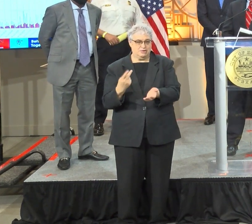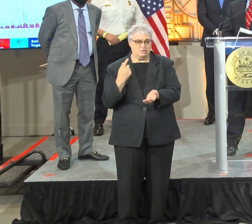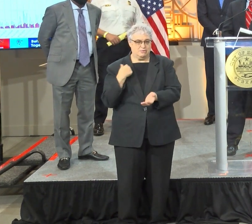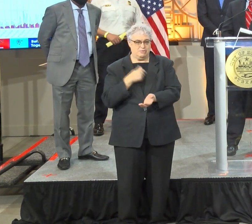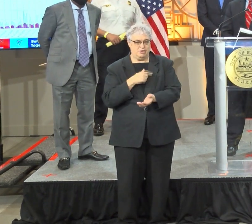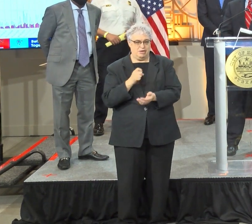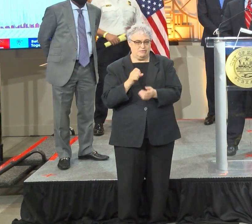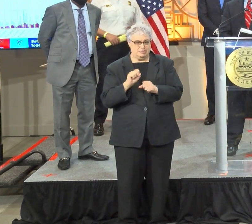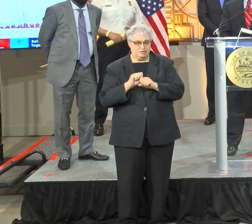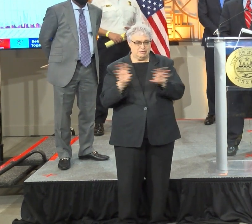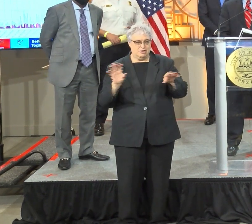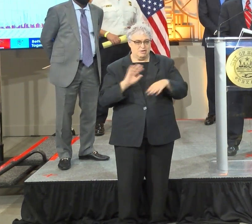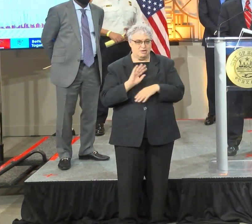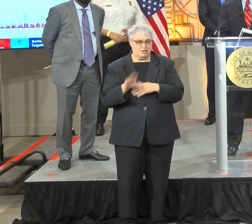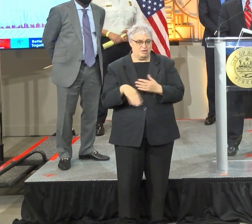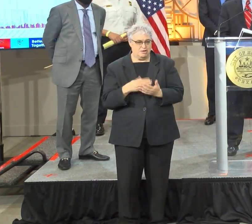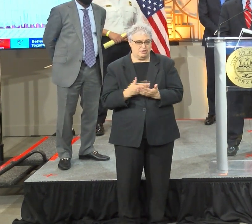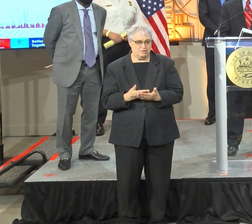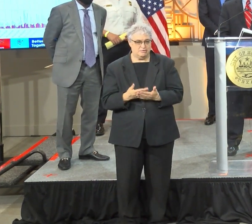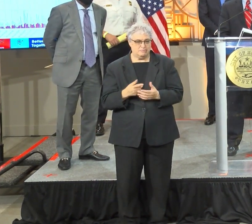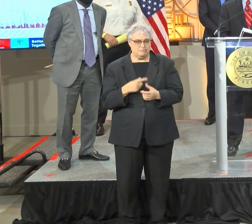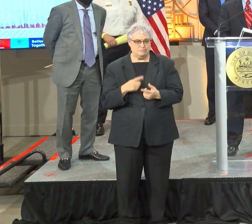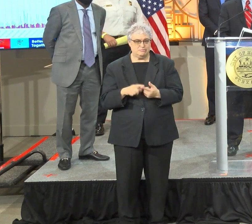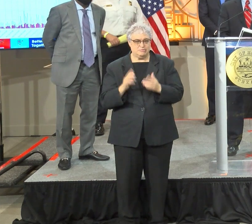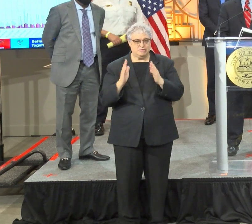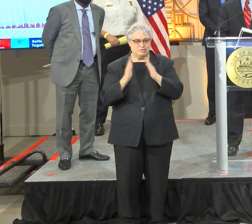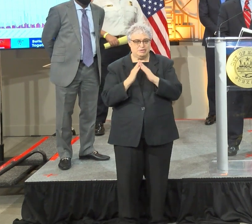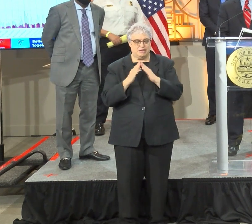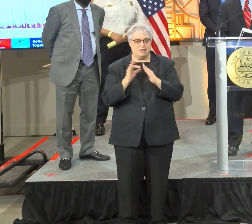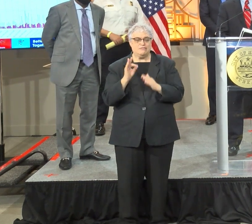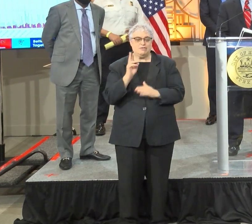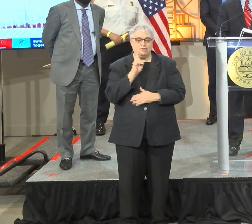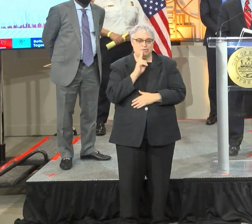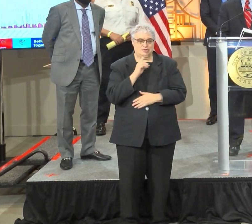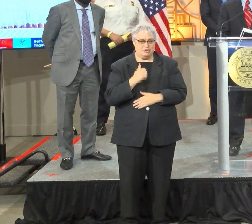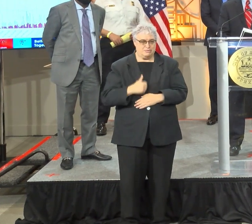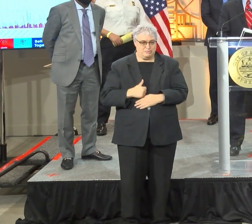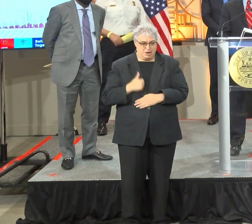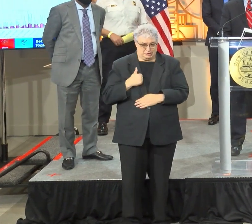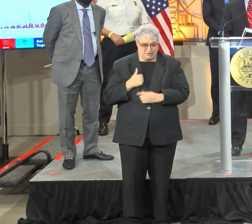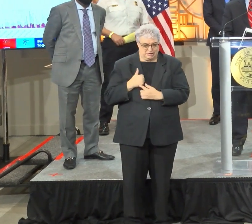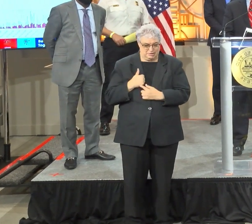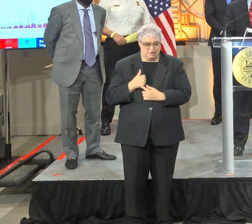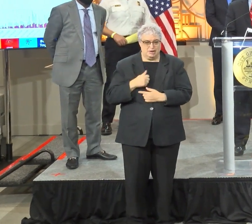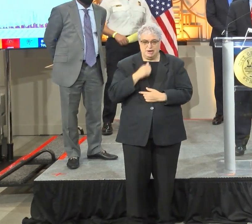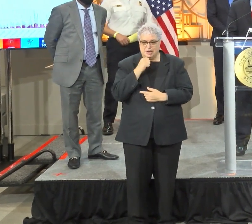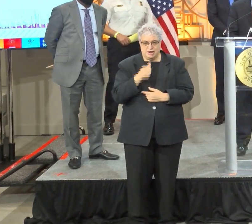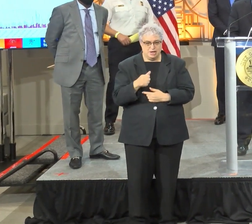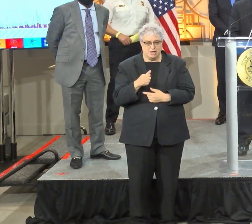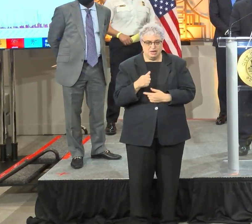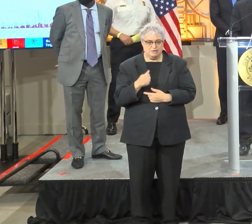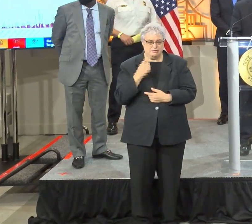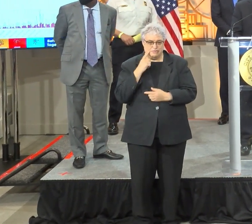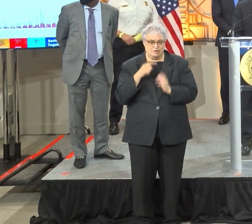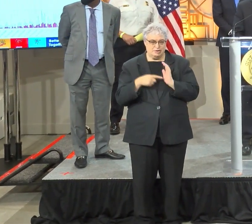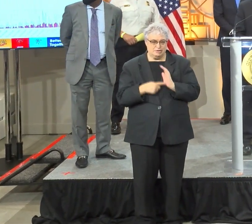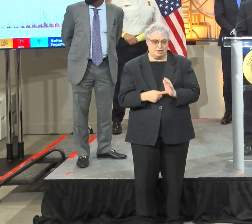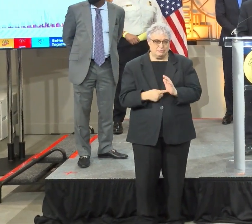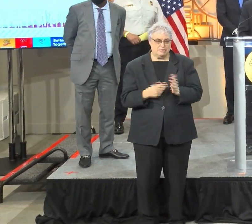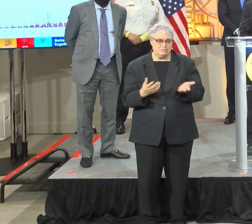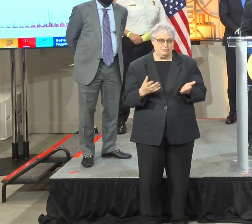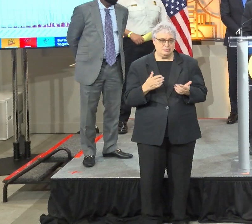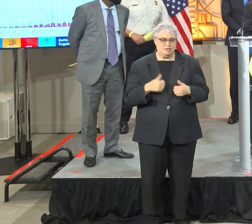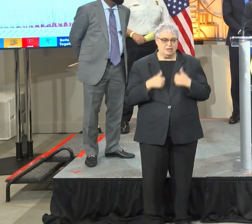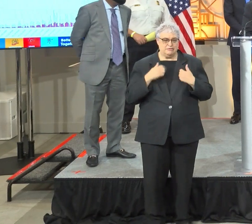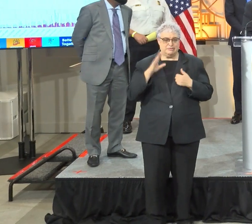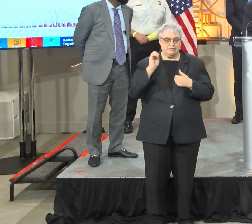those out. And then the other thing we have to do is we have to make sure that these are City of Houston residents and not, for example,